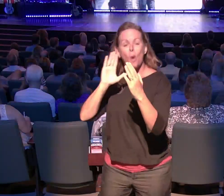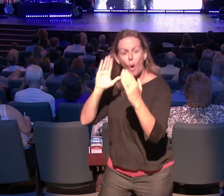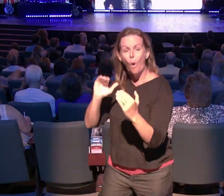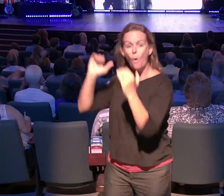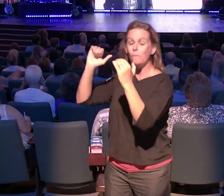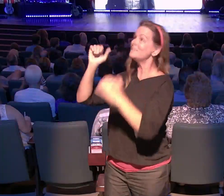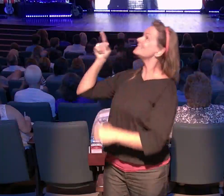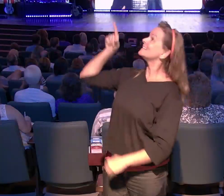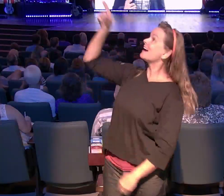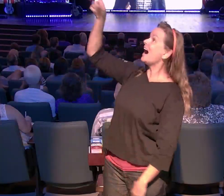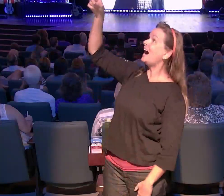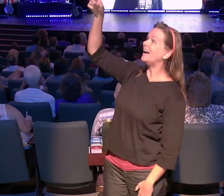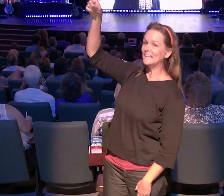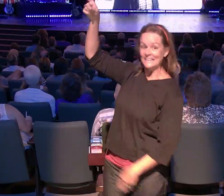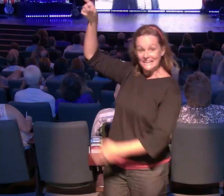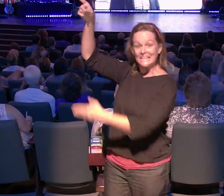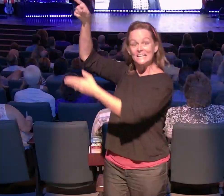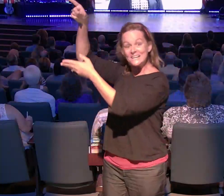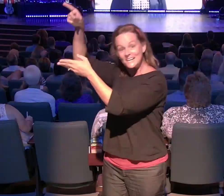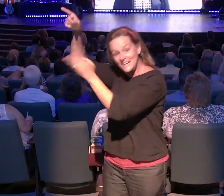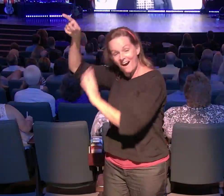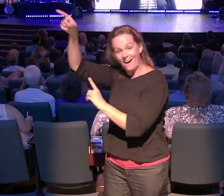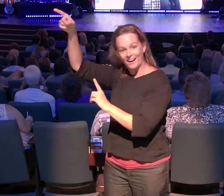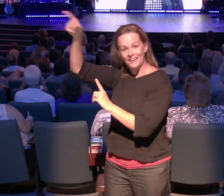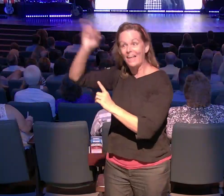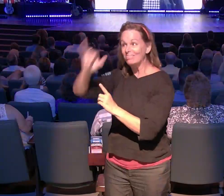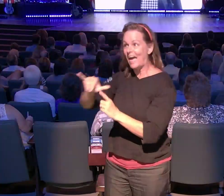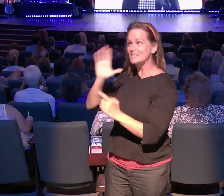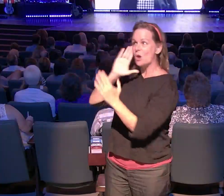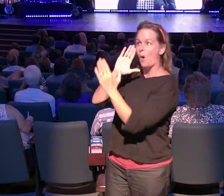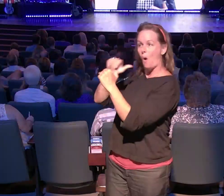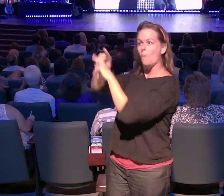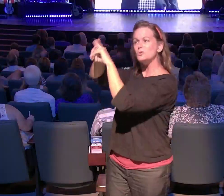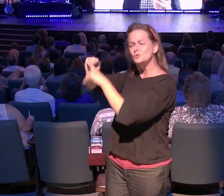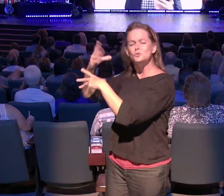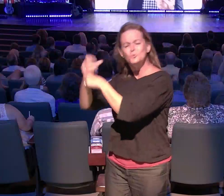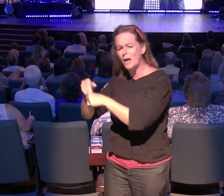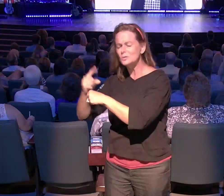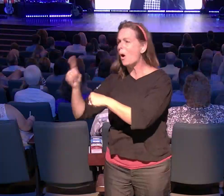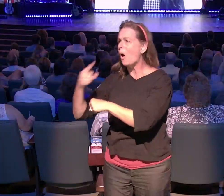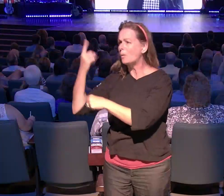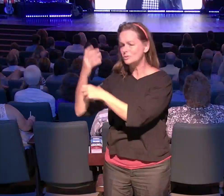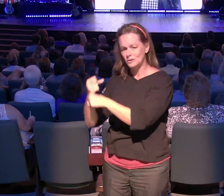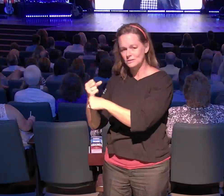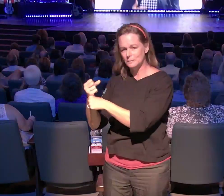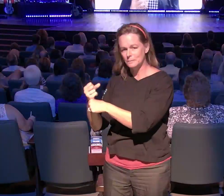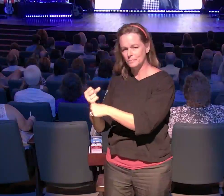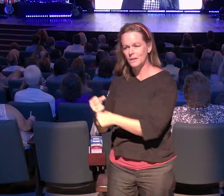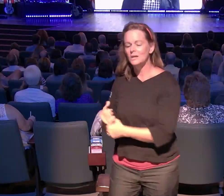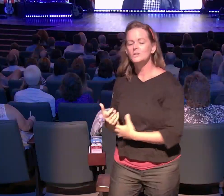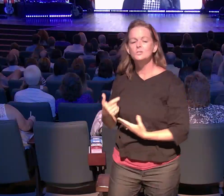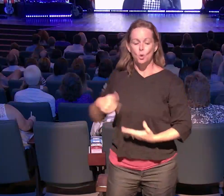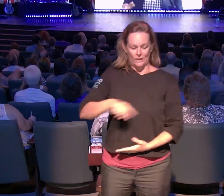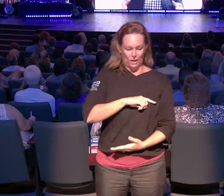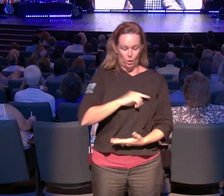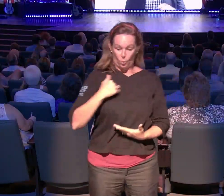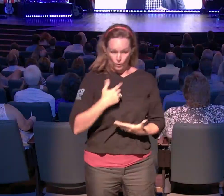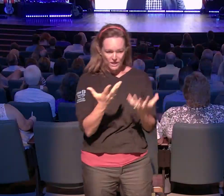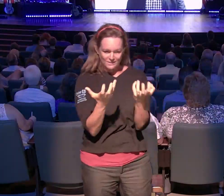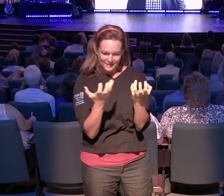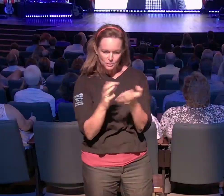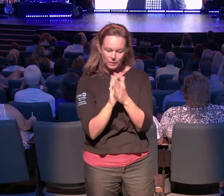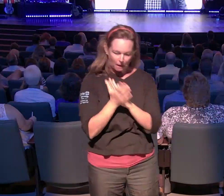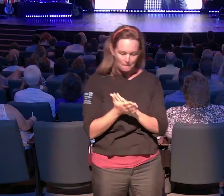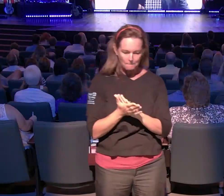So church, let me tell you why this message is so important for us today. Why you and I have got to learn how to be peacemakers. Because peacemakers are